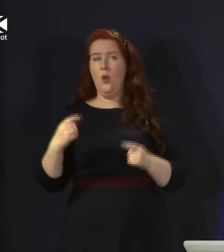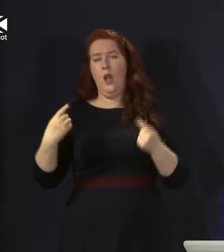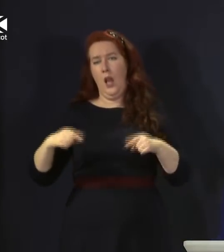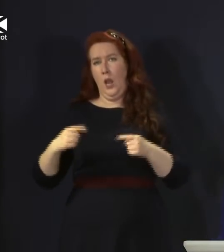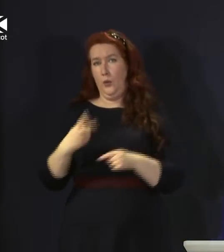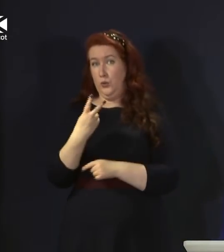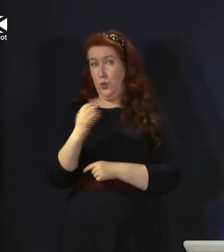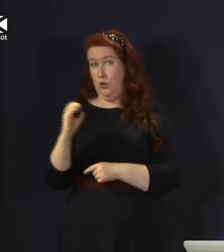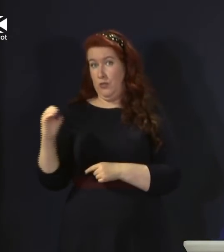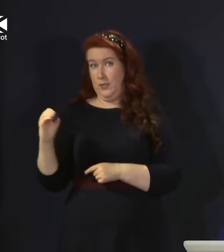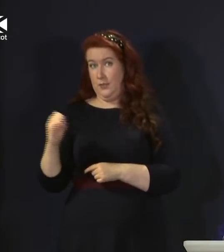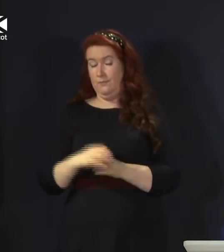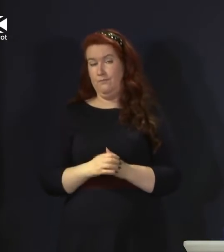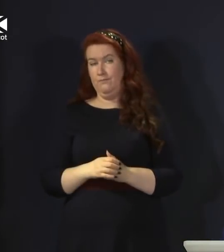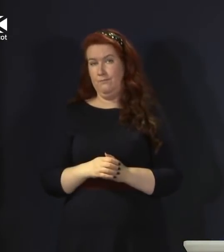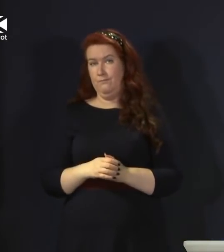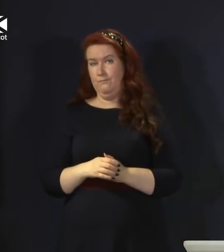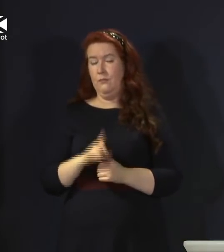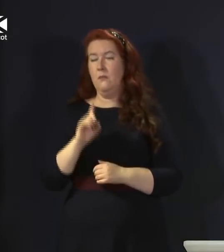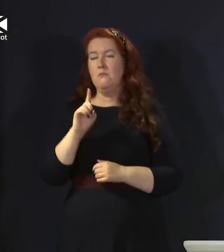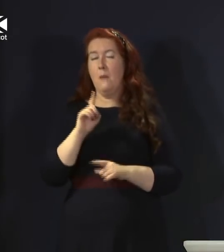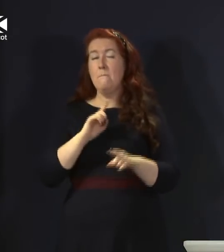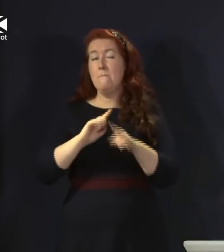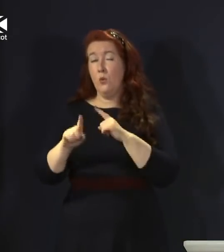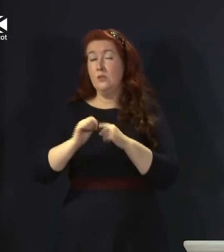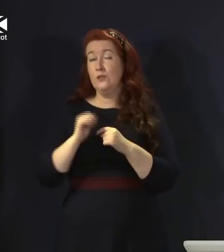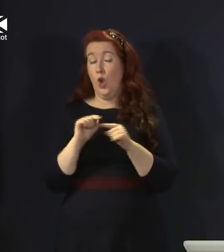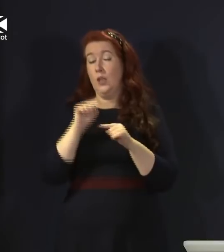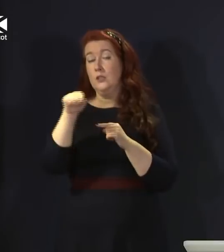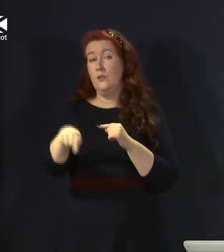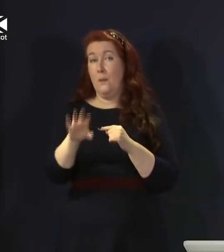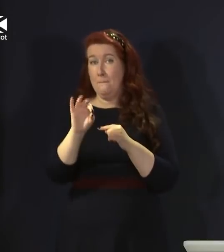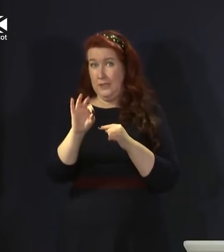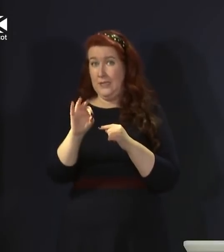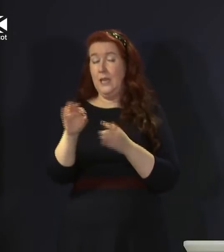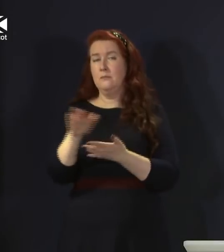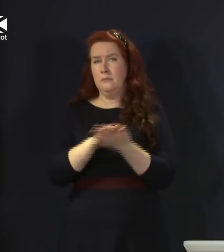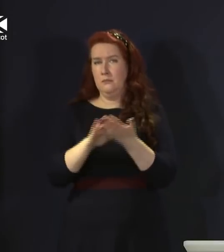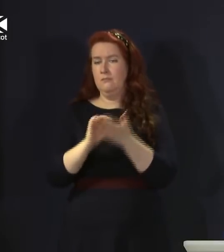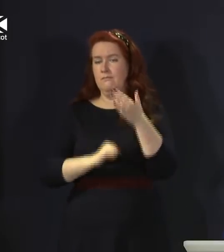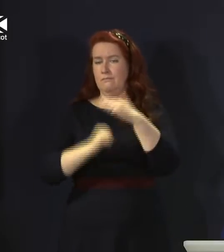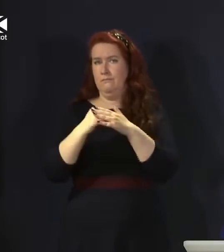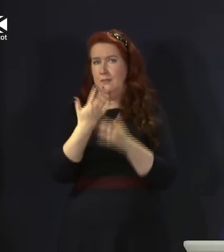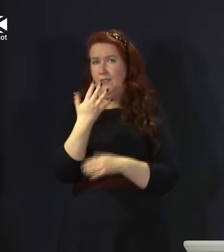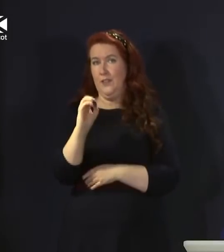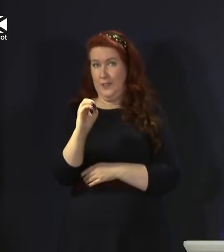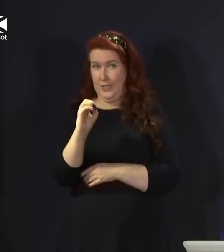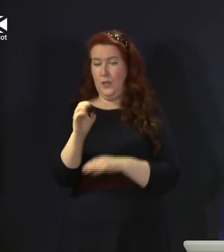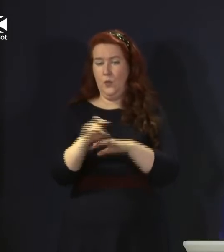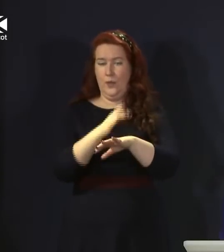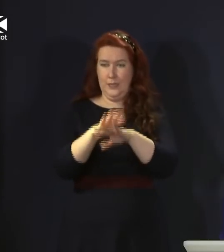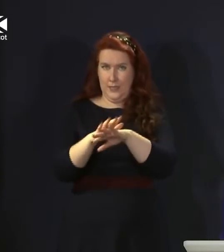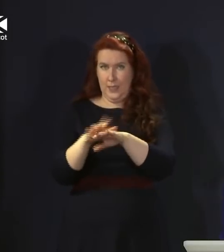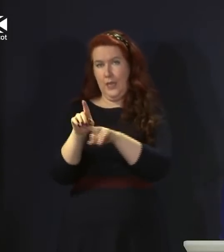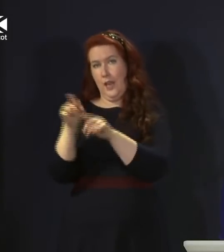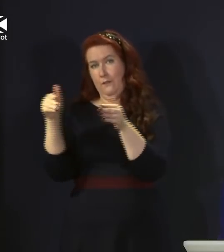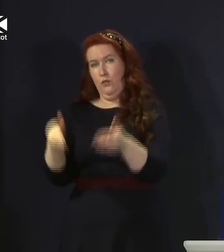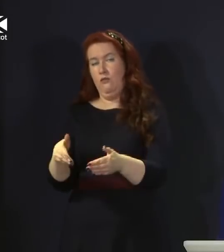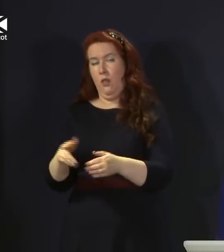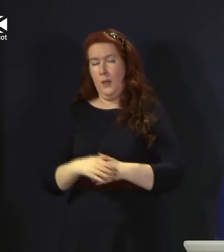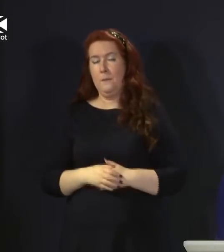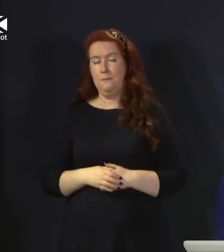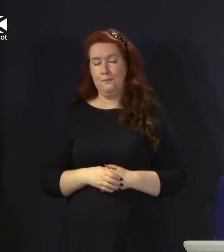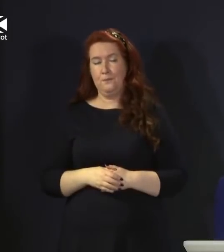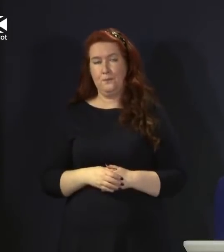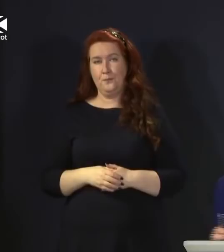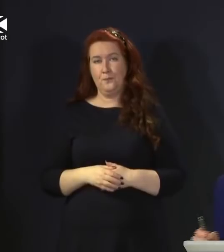to 200. But for most of Scotland from Monday, that will be a limit of 50 at weddings and funerals.